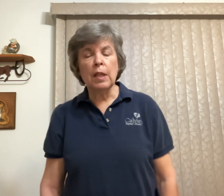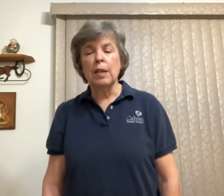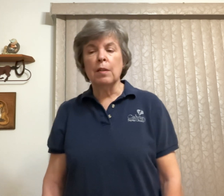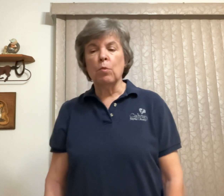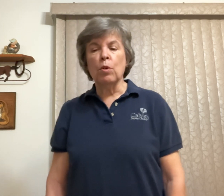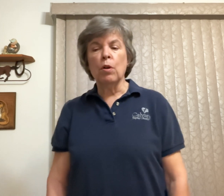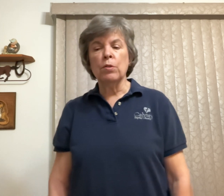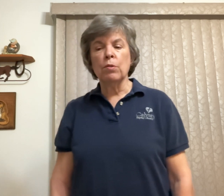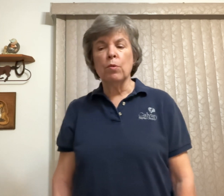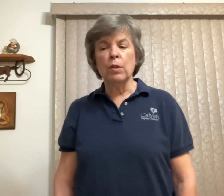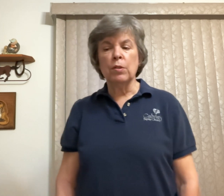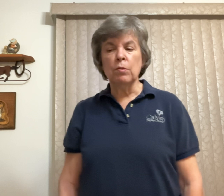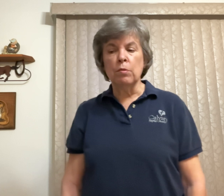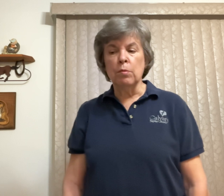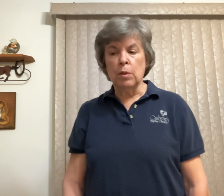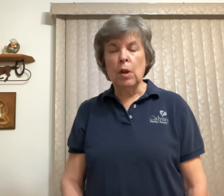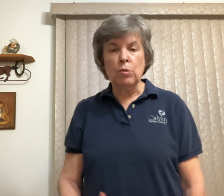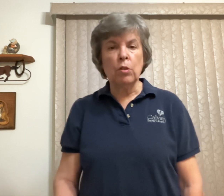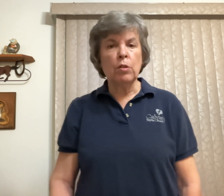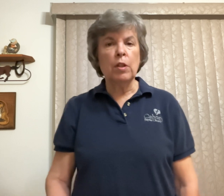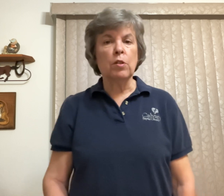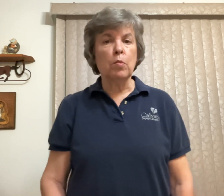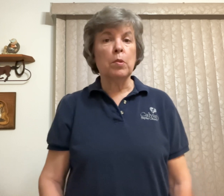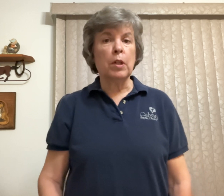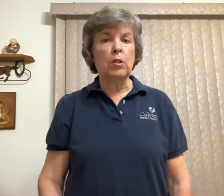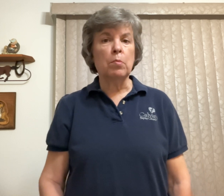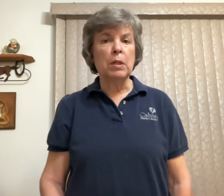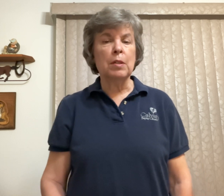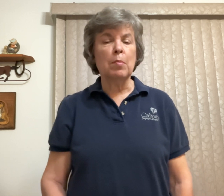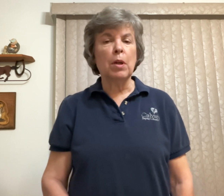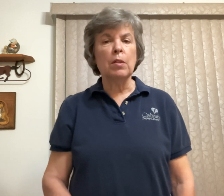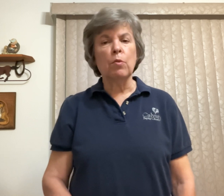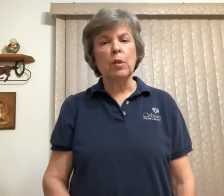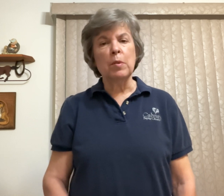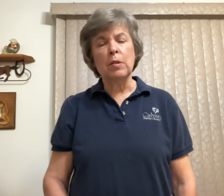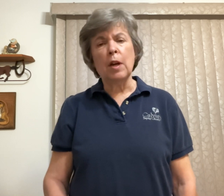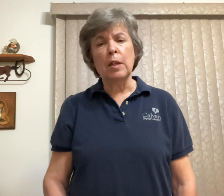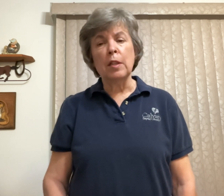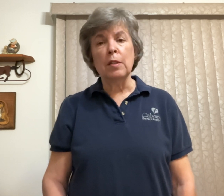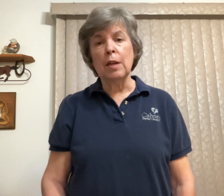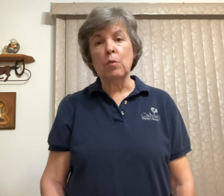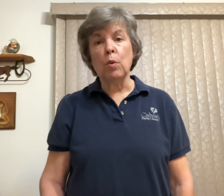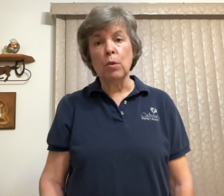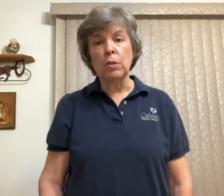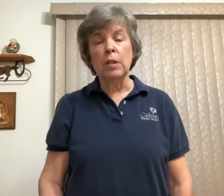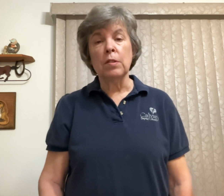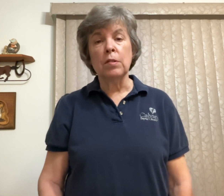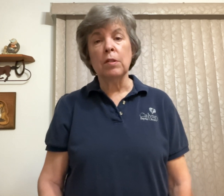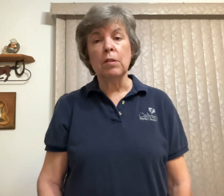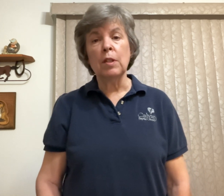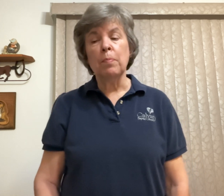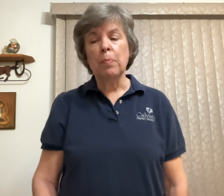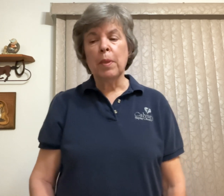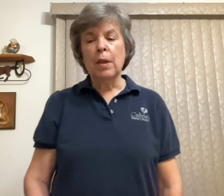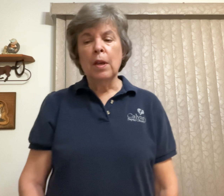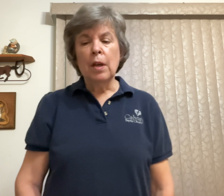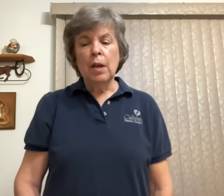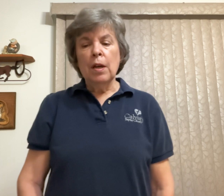then we're also going to, I'll show you the interpretation because I'm not going to be signing the exact words necessarily. All